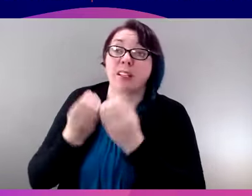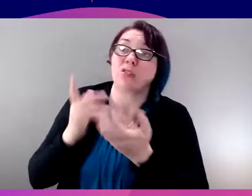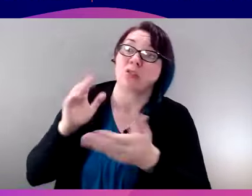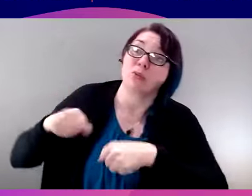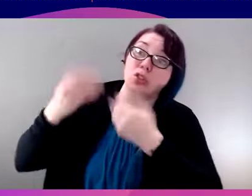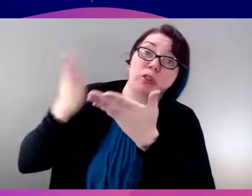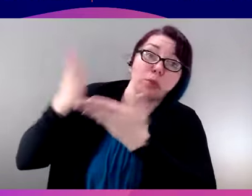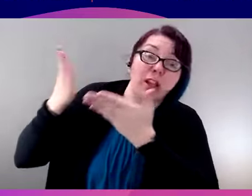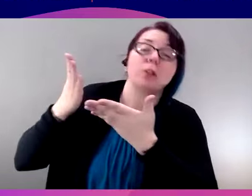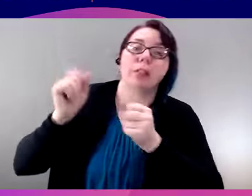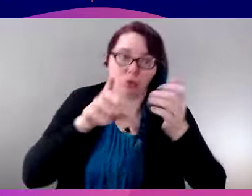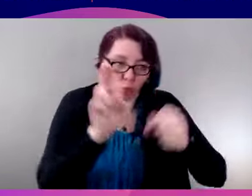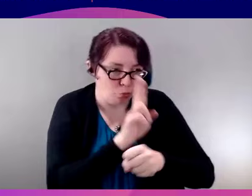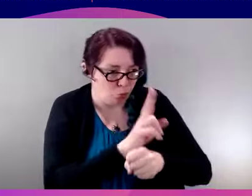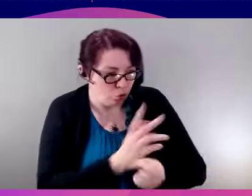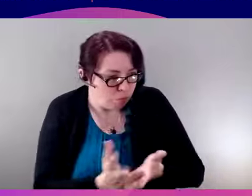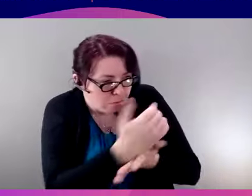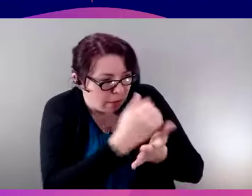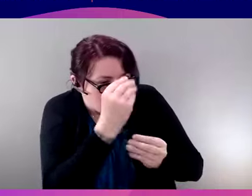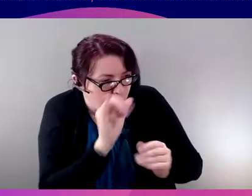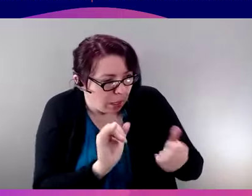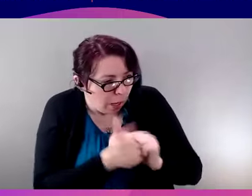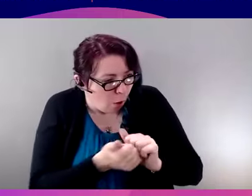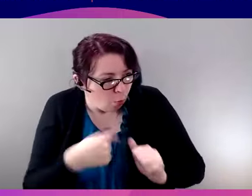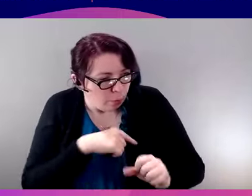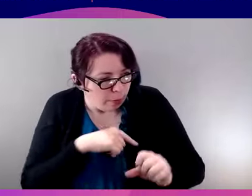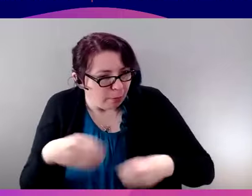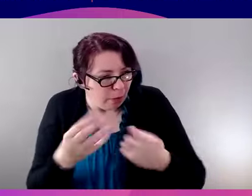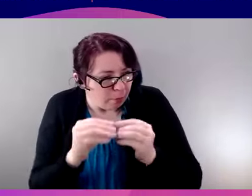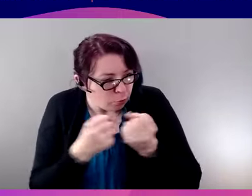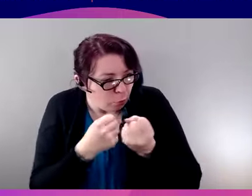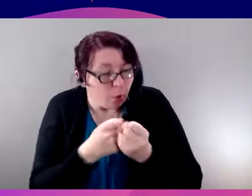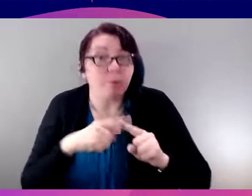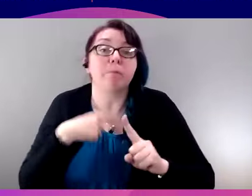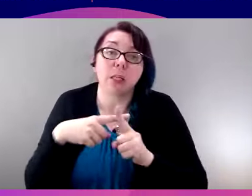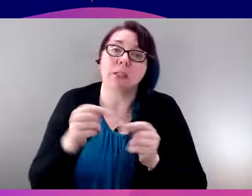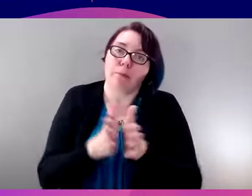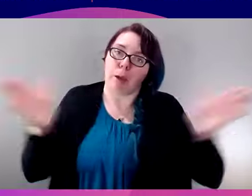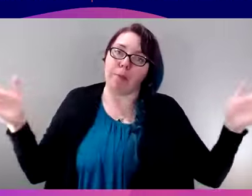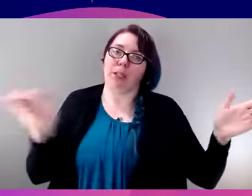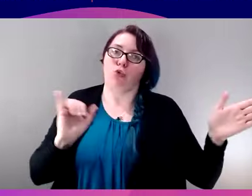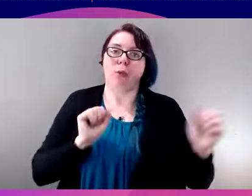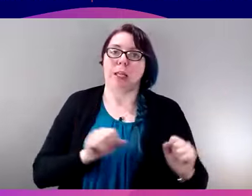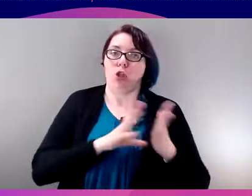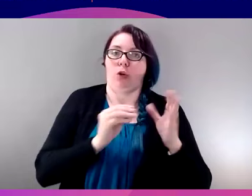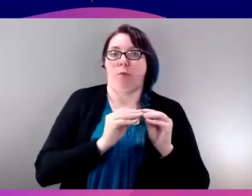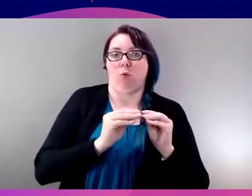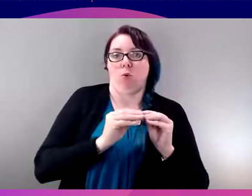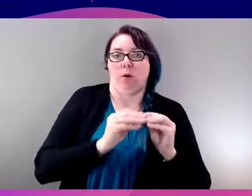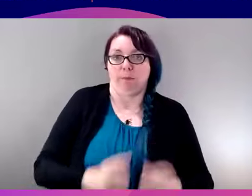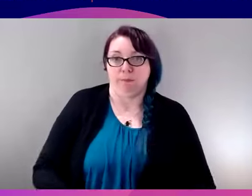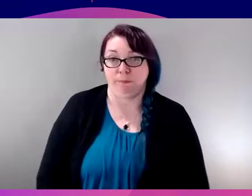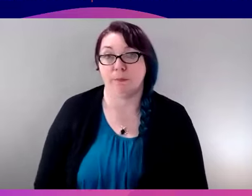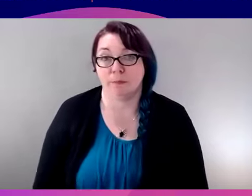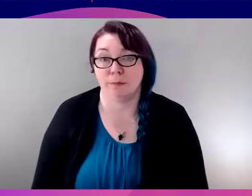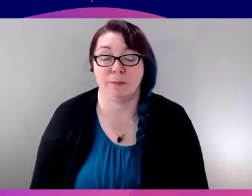expand upon animal safekeeping programs that support survivors and their animals. These are offered through the 6 building